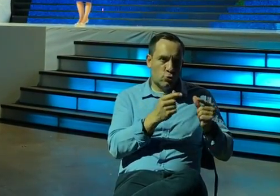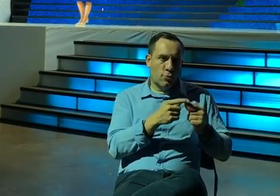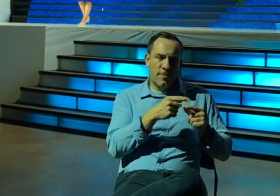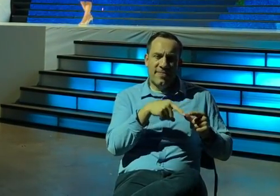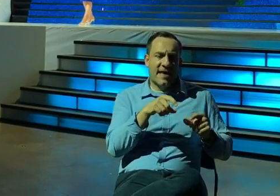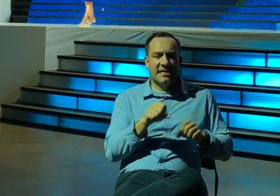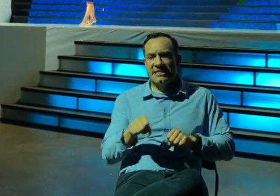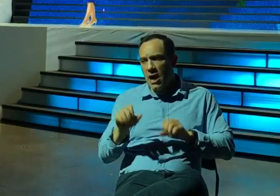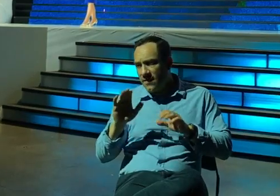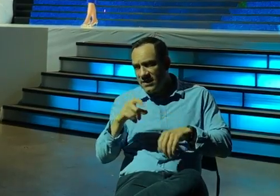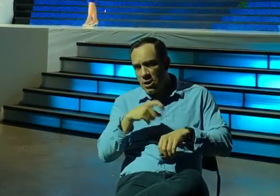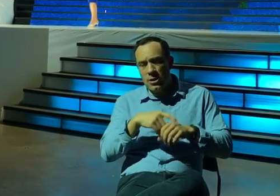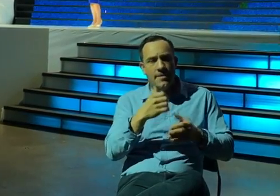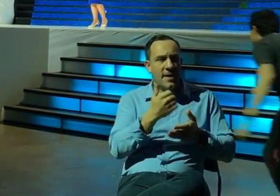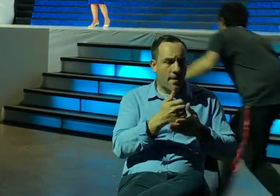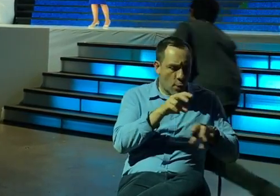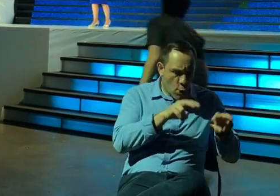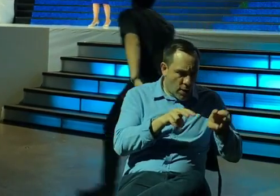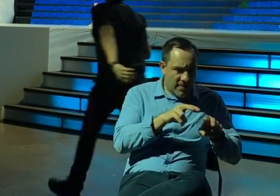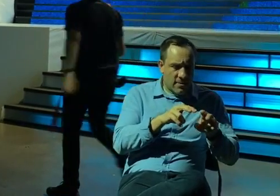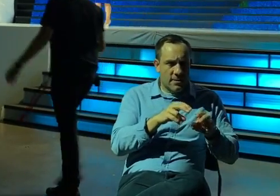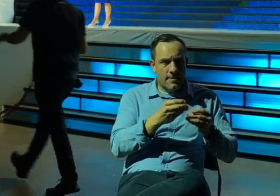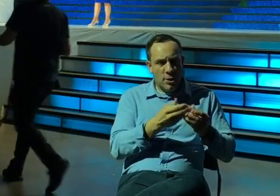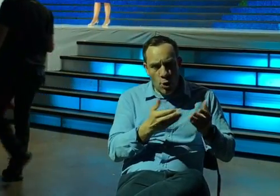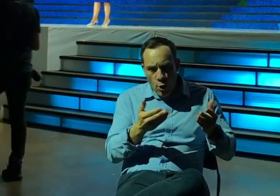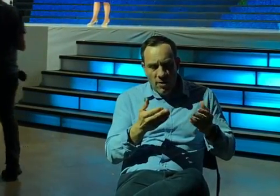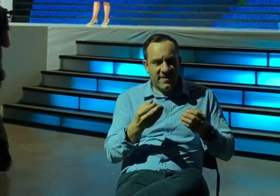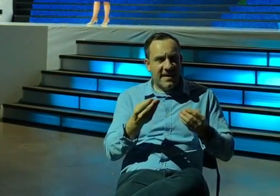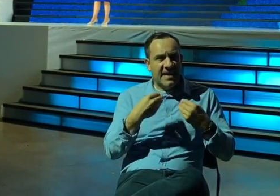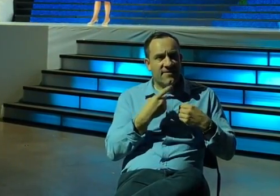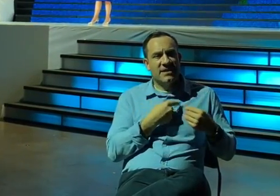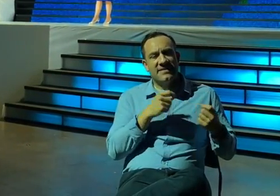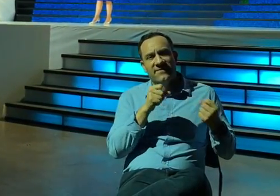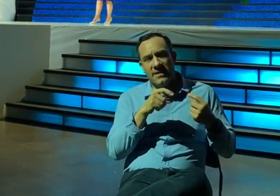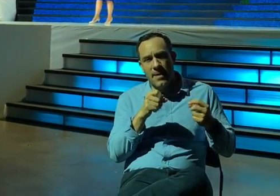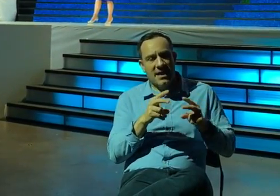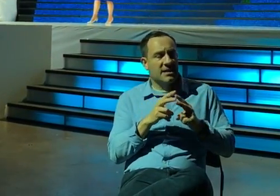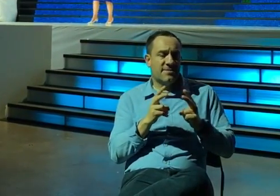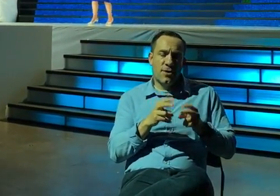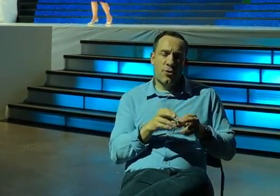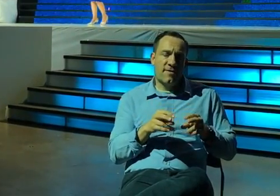and help look at the materials and give us feedback. They're just, it's so invaluable to